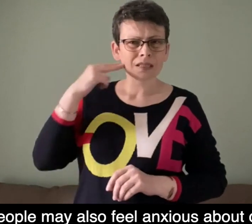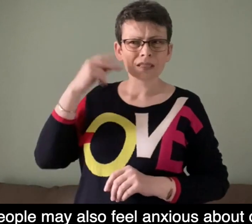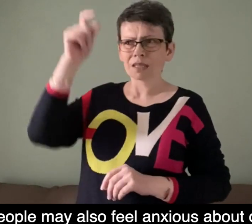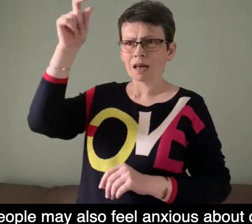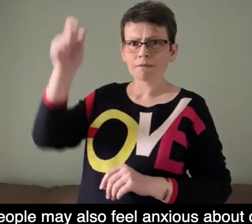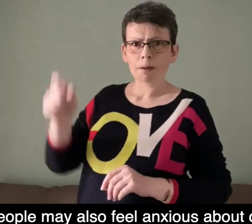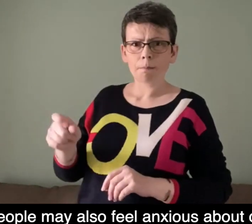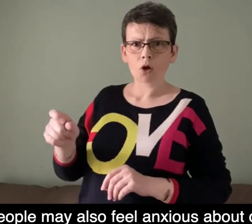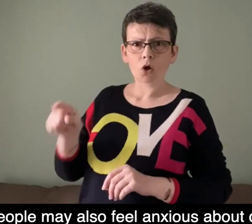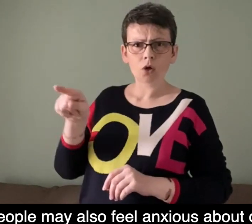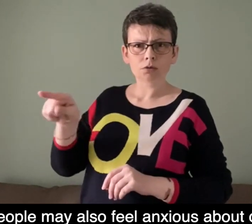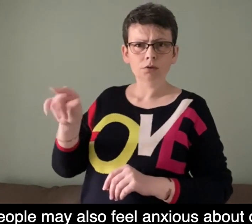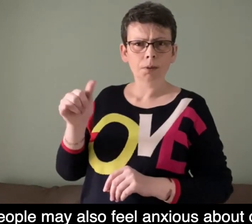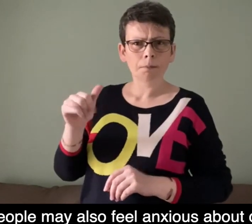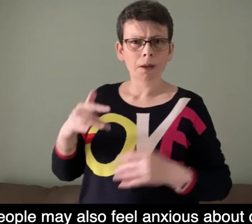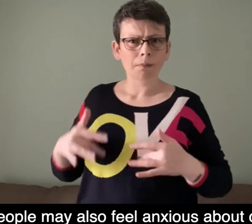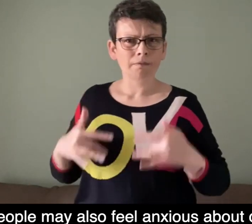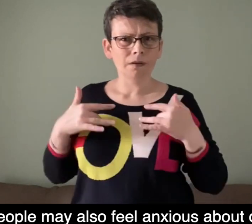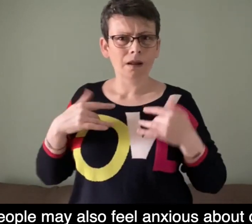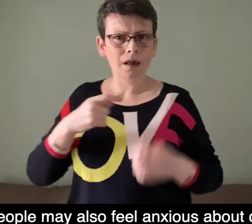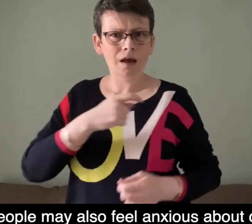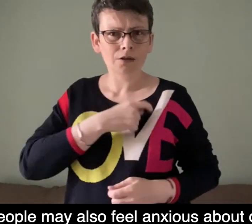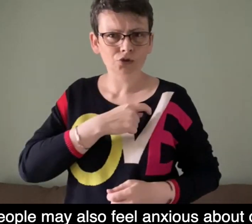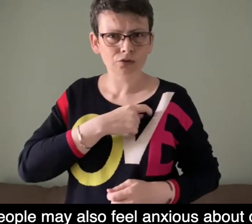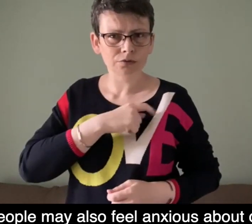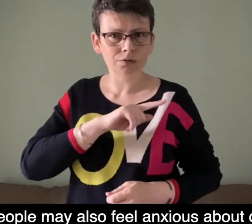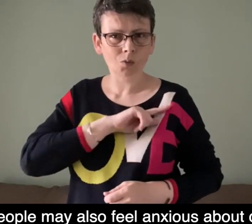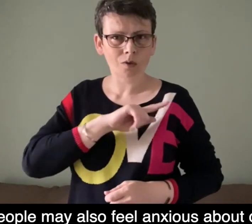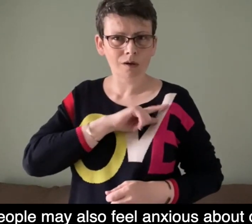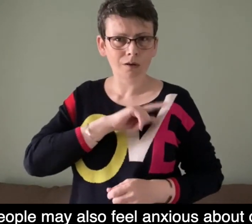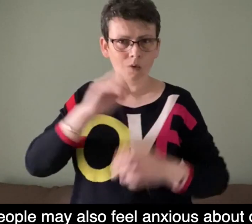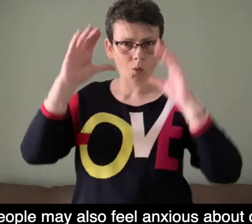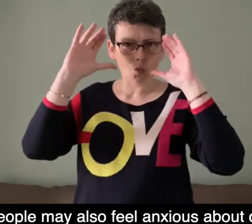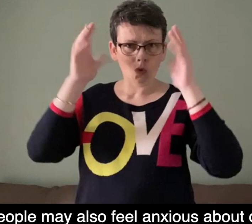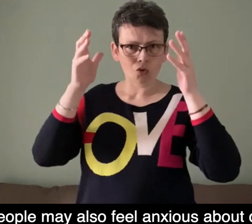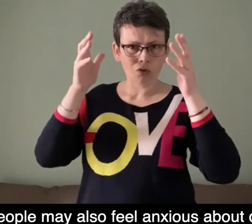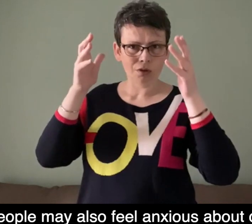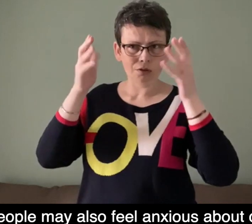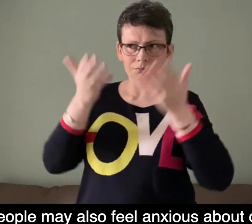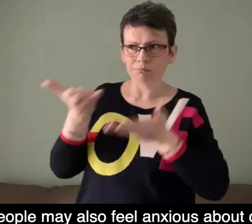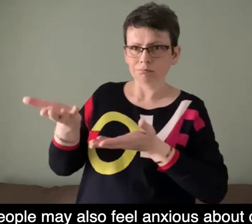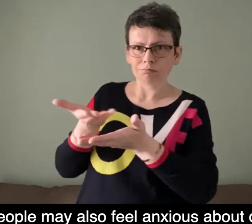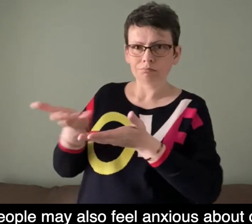Deaf people may also feel anxious about communicating with someone who isn't deaf aware.